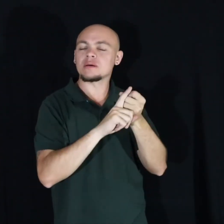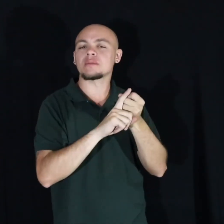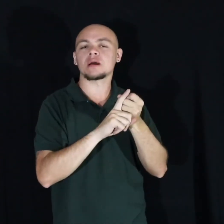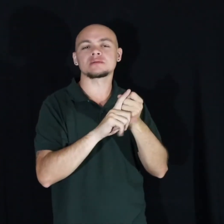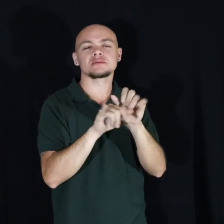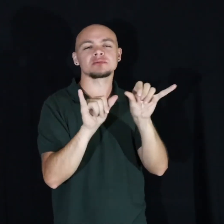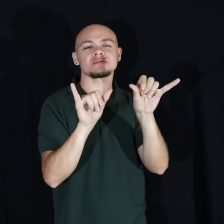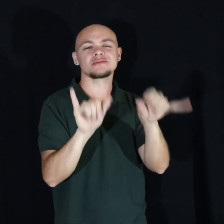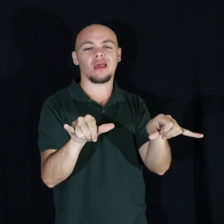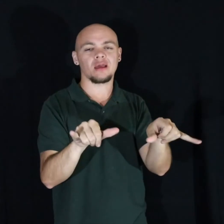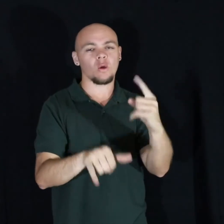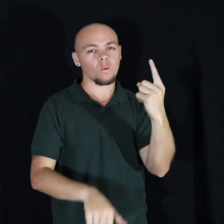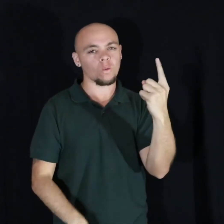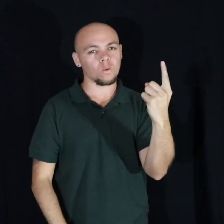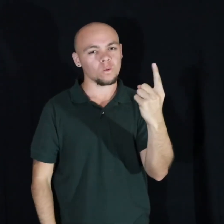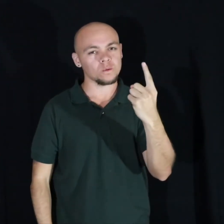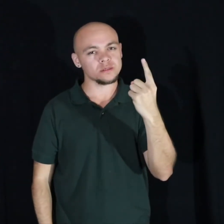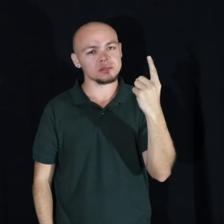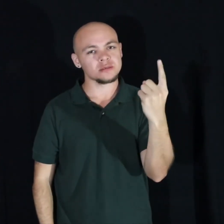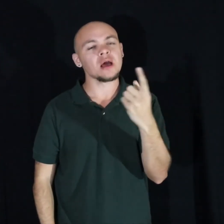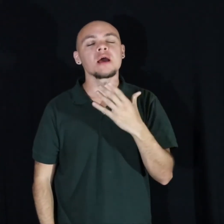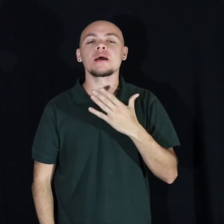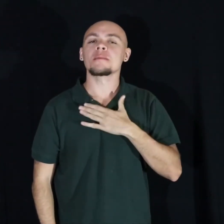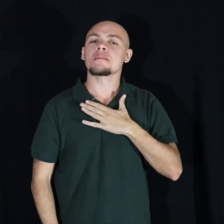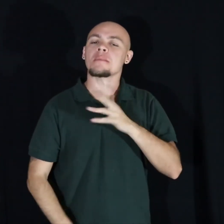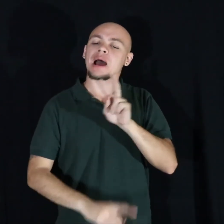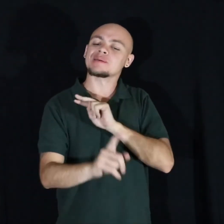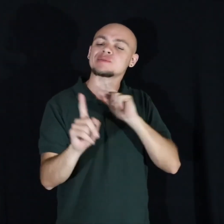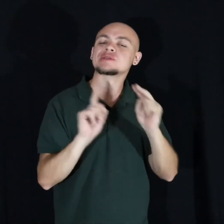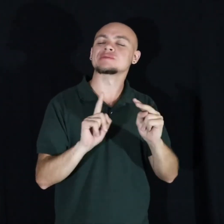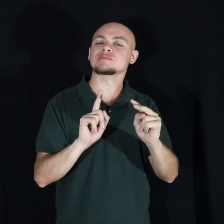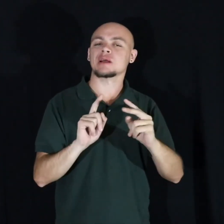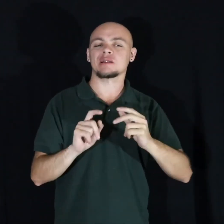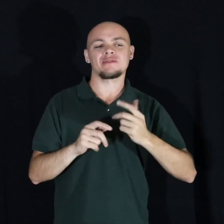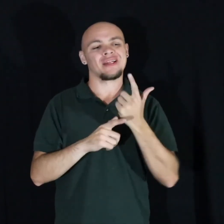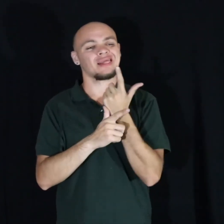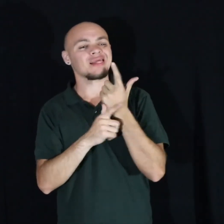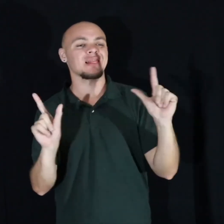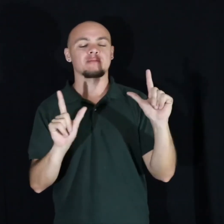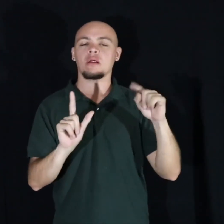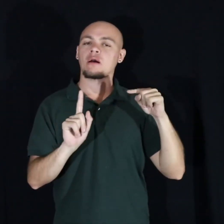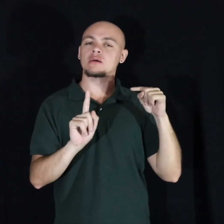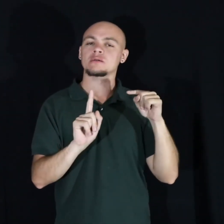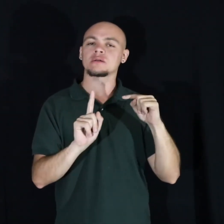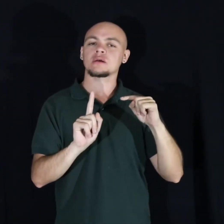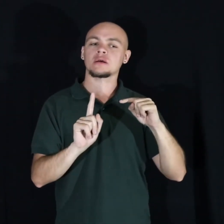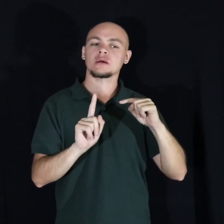stays." I vocalize my perspective of liberty as if I were